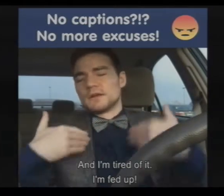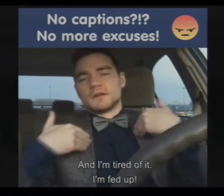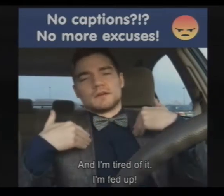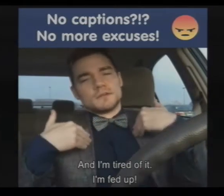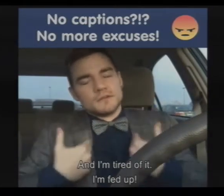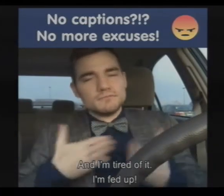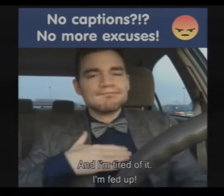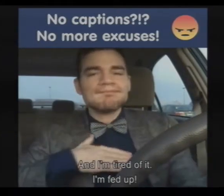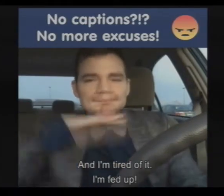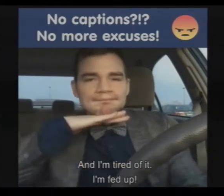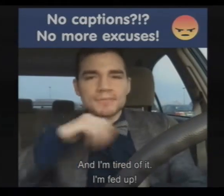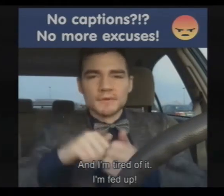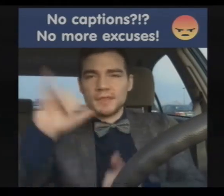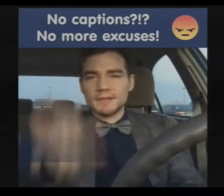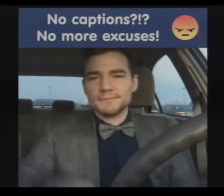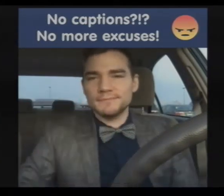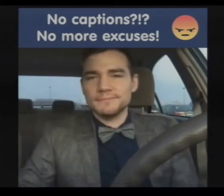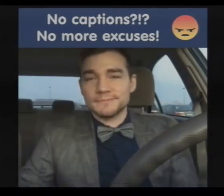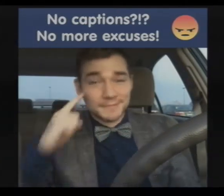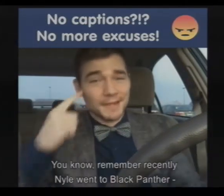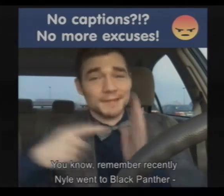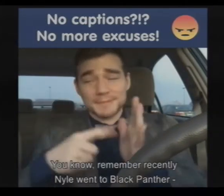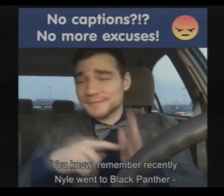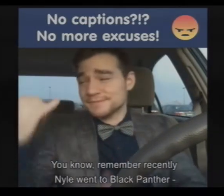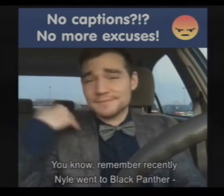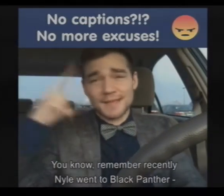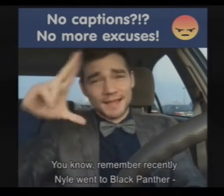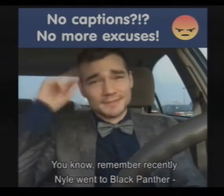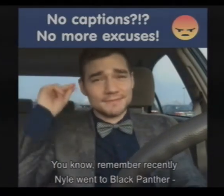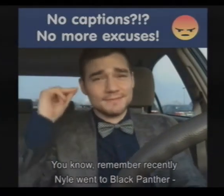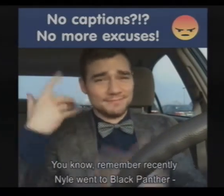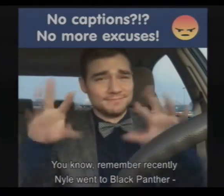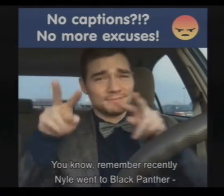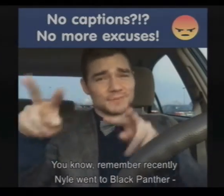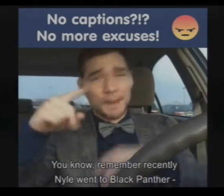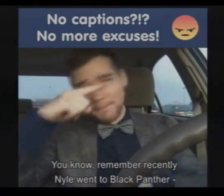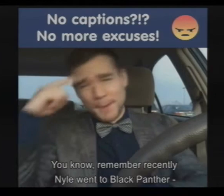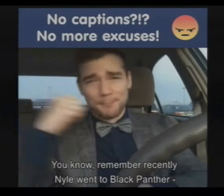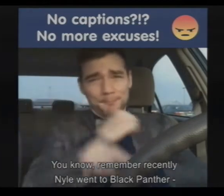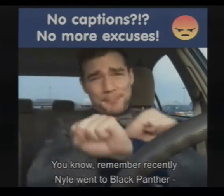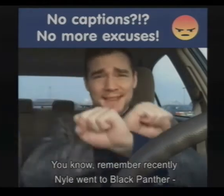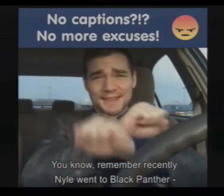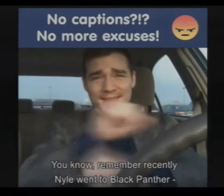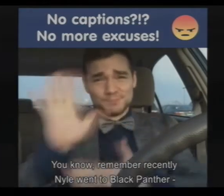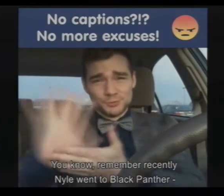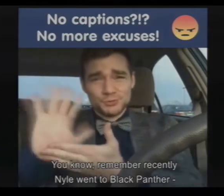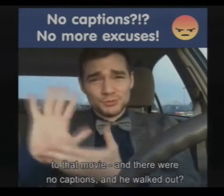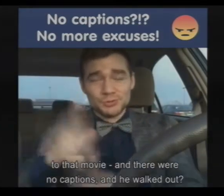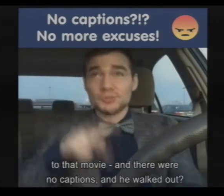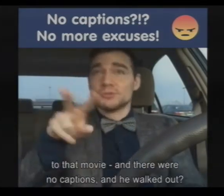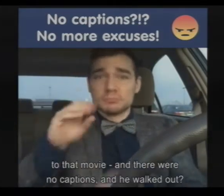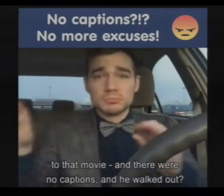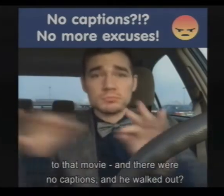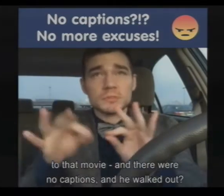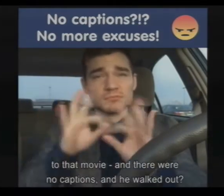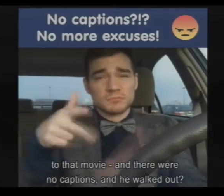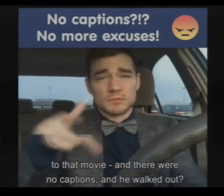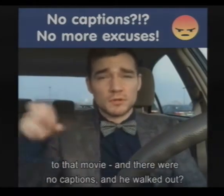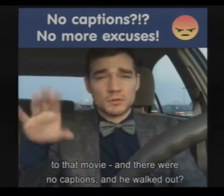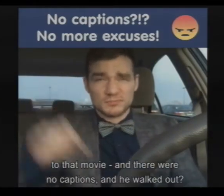single and I'm day. tired of it. I'm Did fed you see up. his mouth? You know, remember recently Niall went to Black Panther, to that movie, and there were no captions, and he